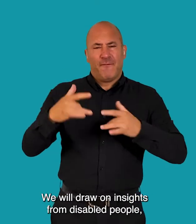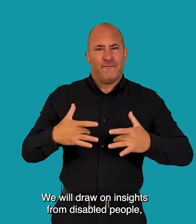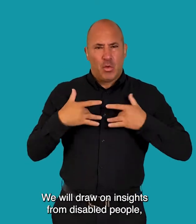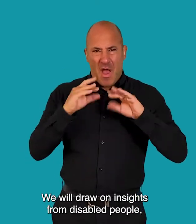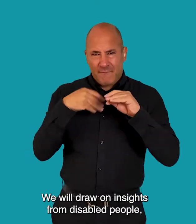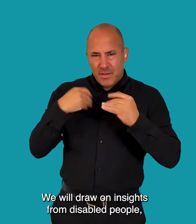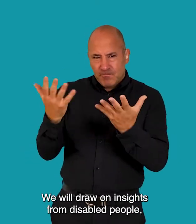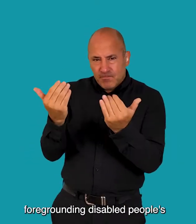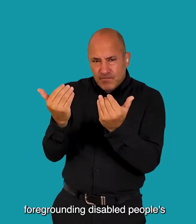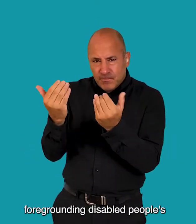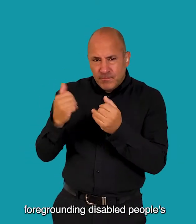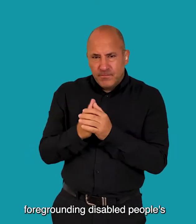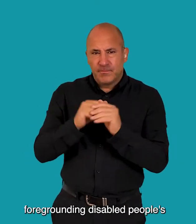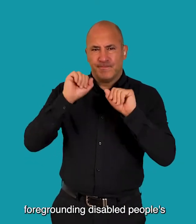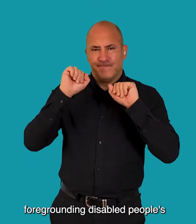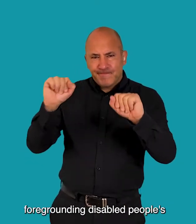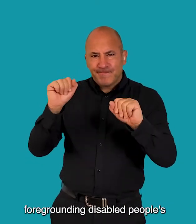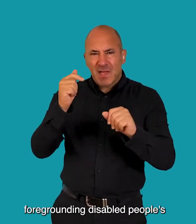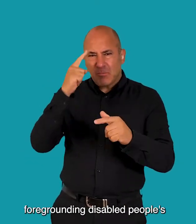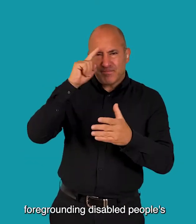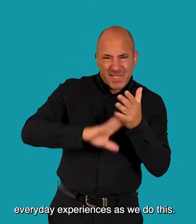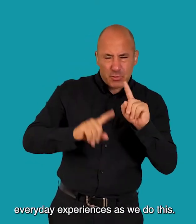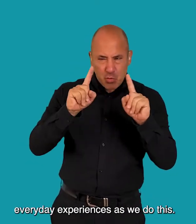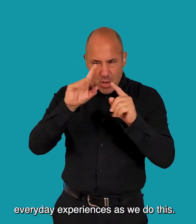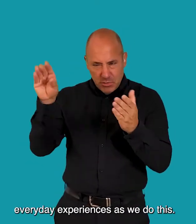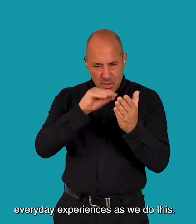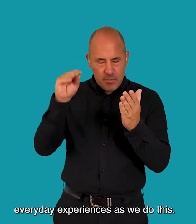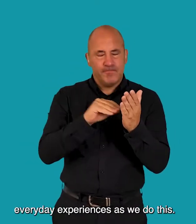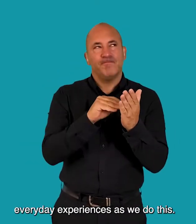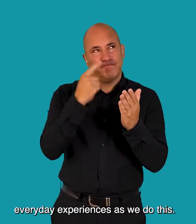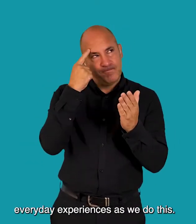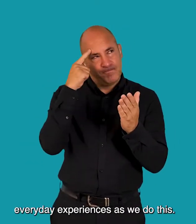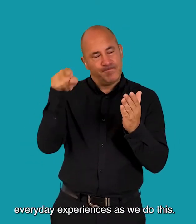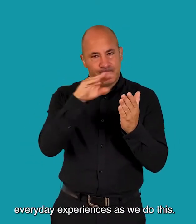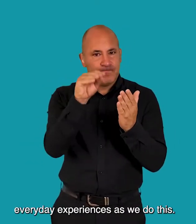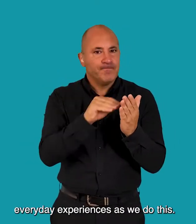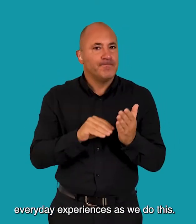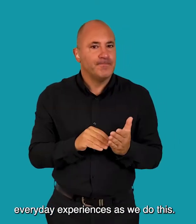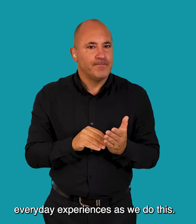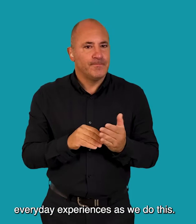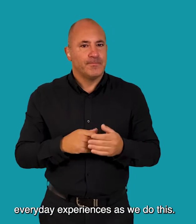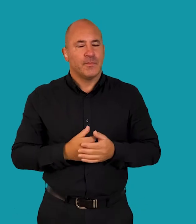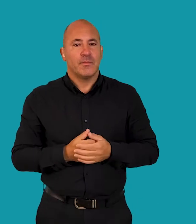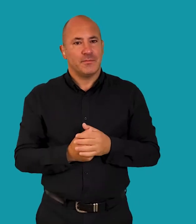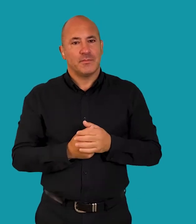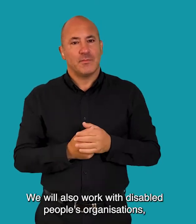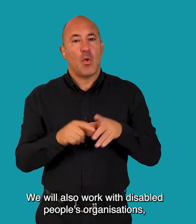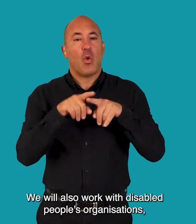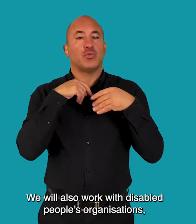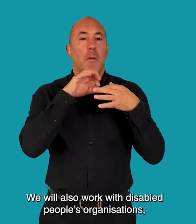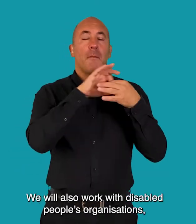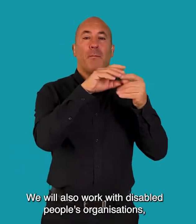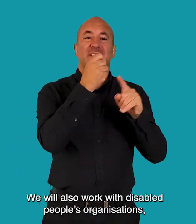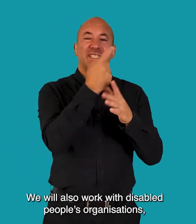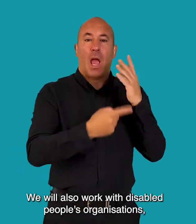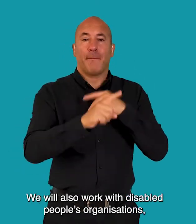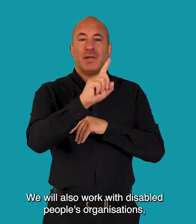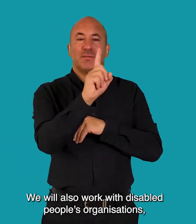disabled people, foregrounding disabled people's everyday experiences as we do this. We will also work with disabled